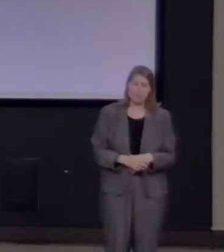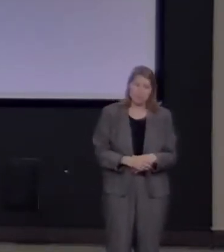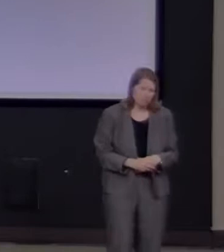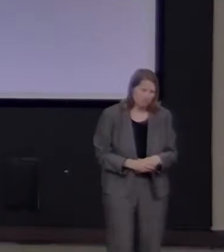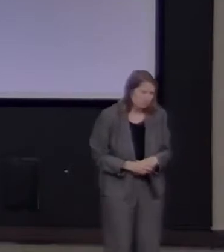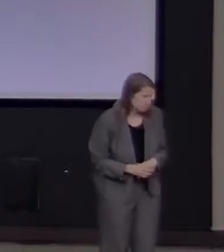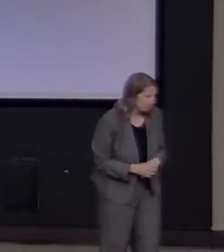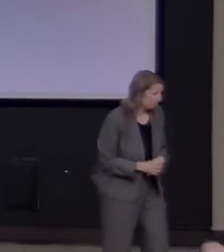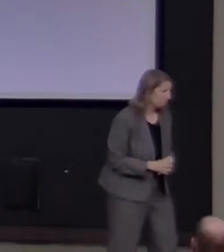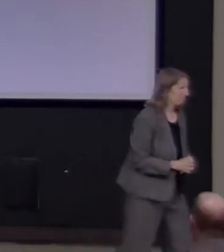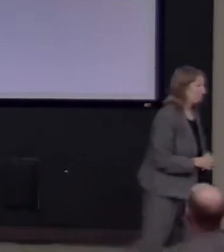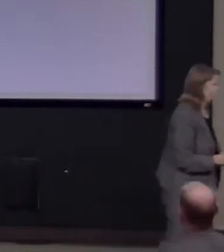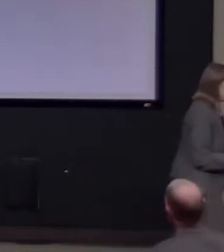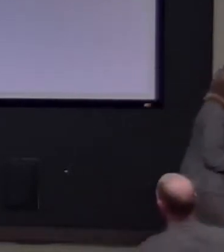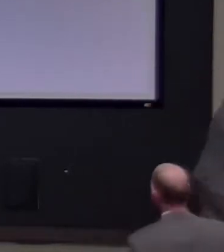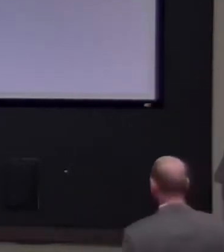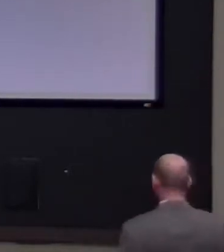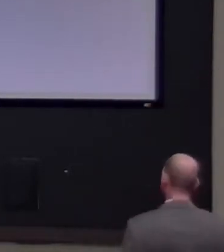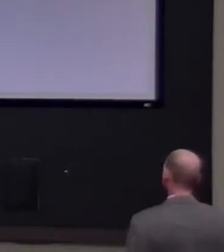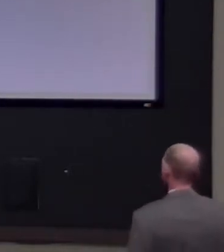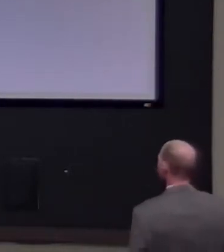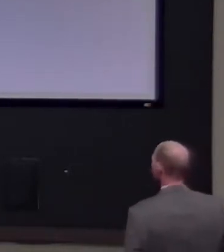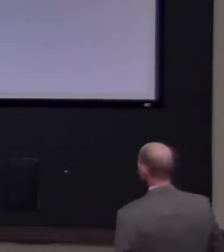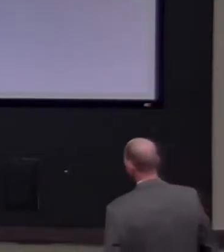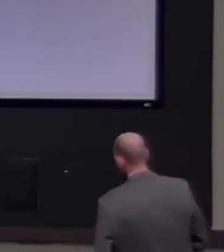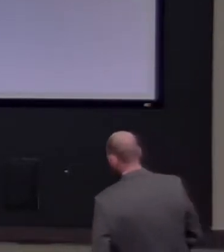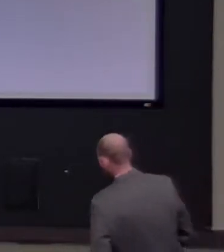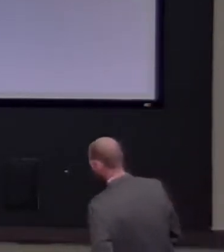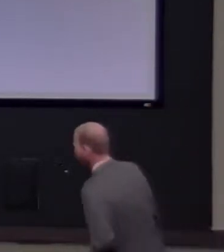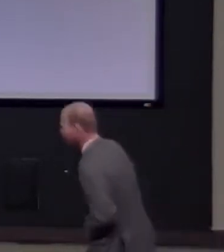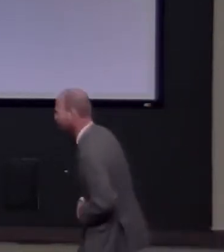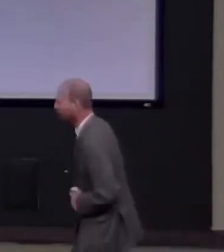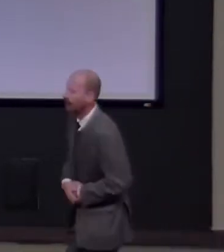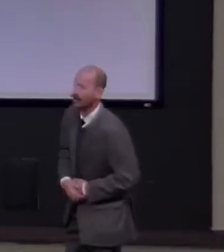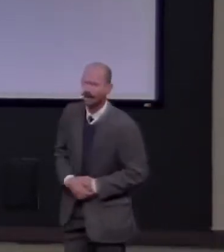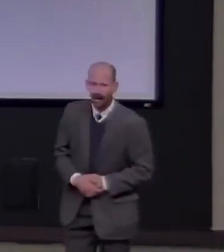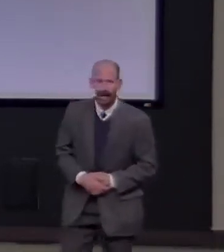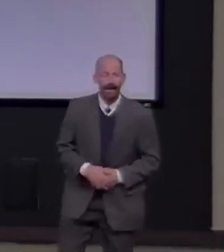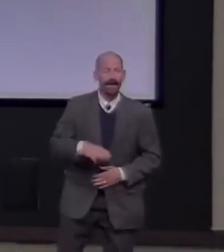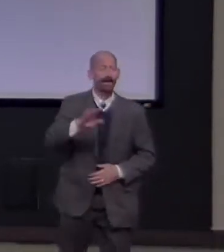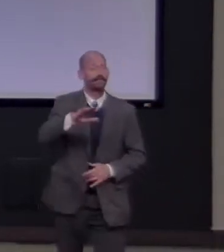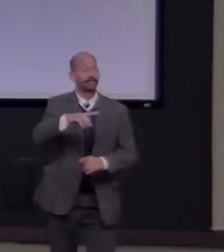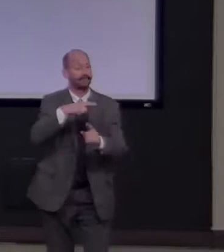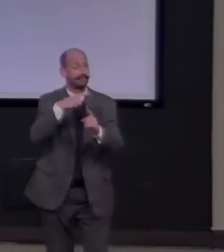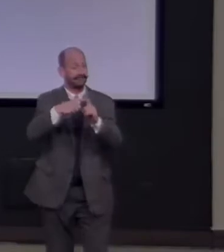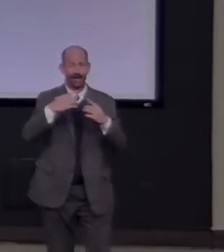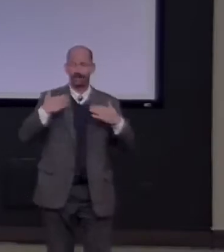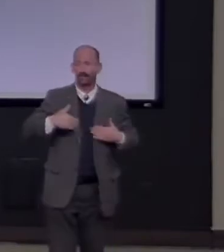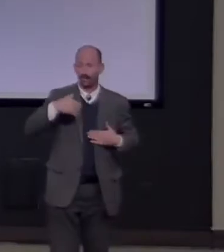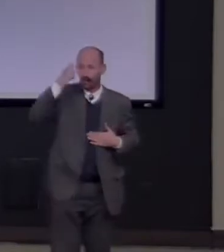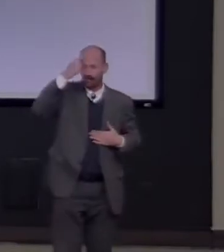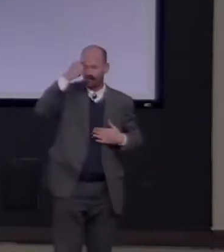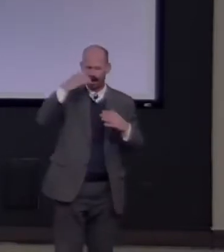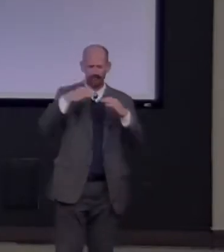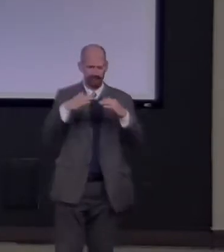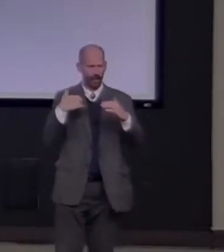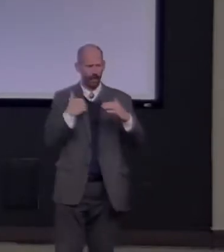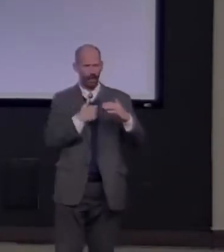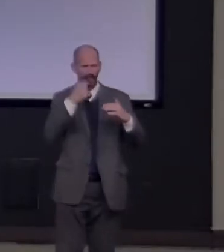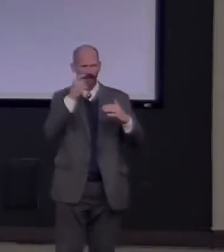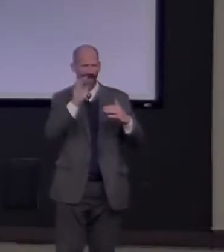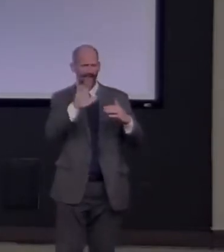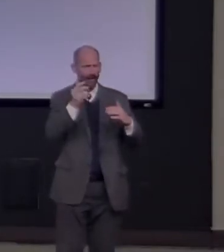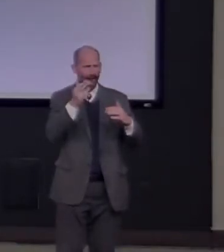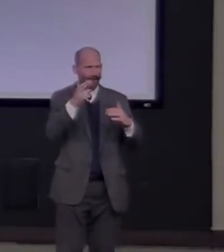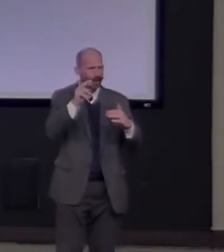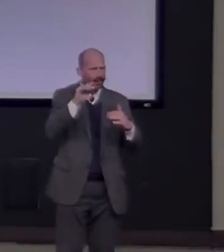We also understand something about the neuronal systems in the human brain. There's lots of work, and I'll show you more of that. I